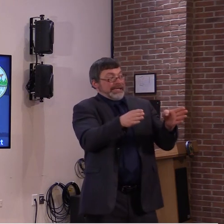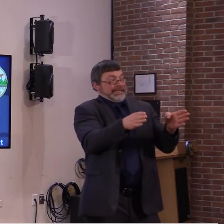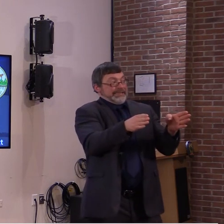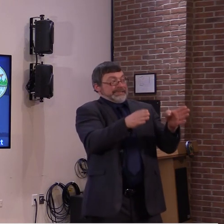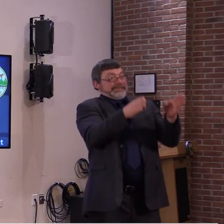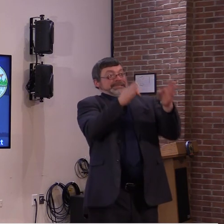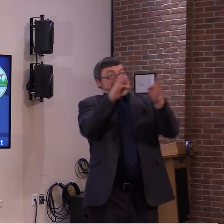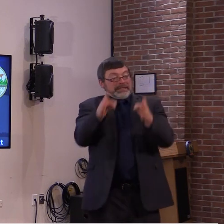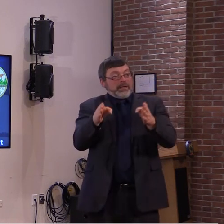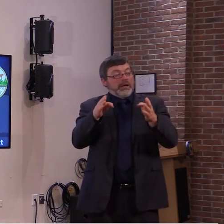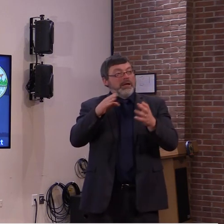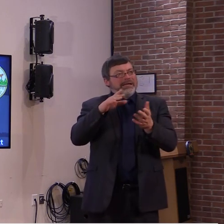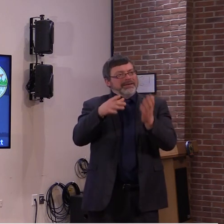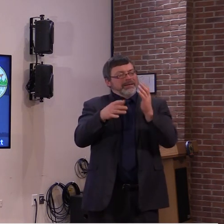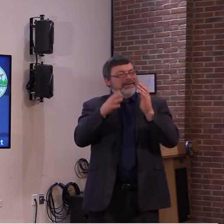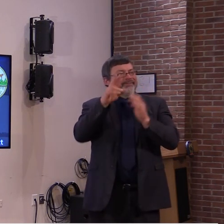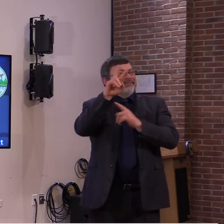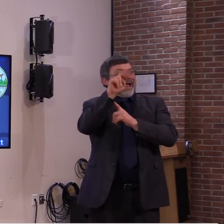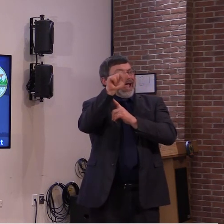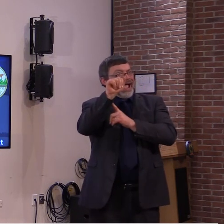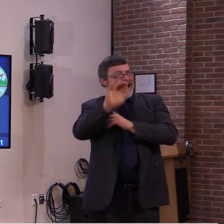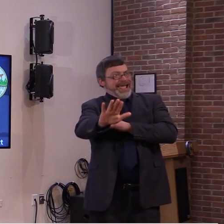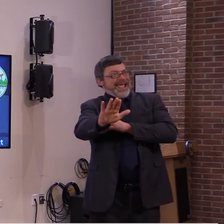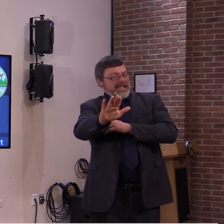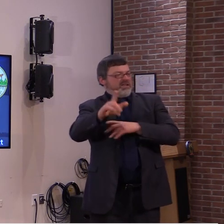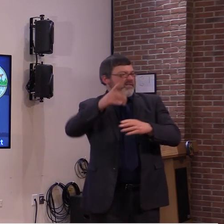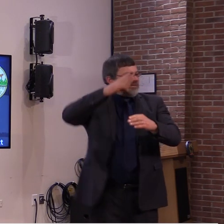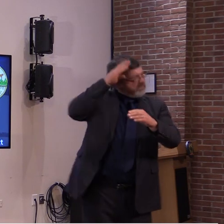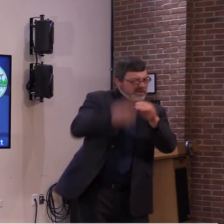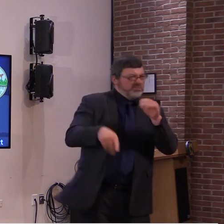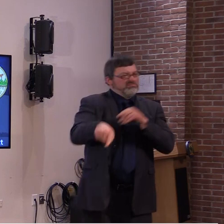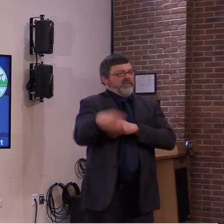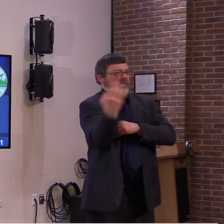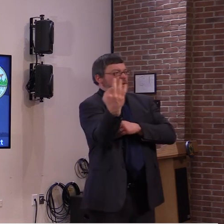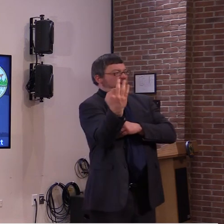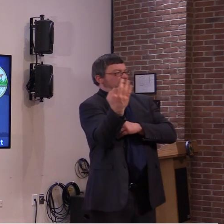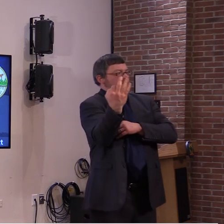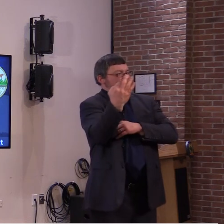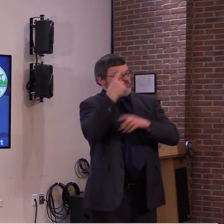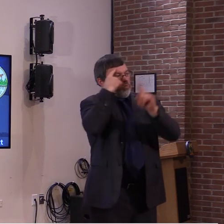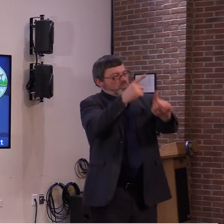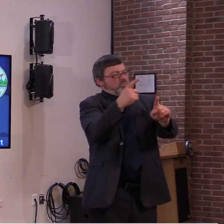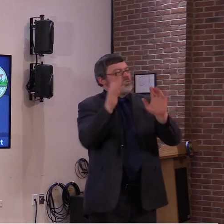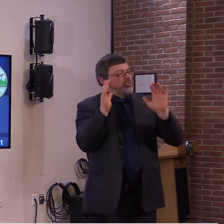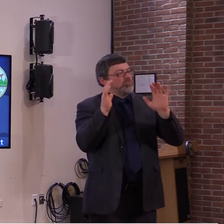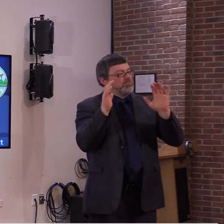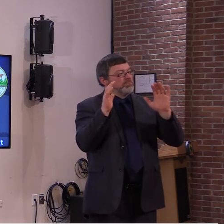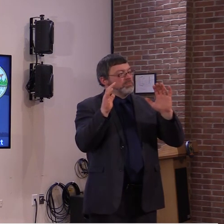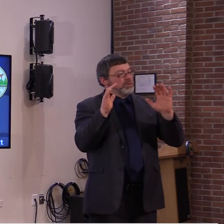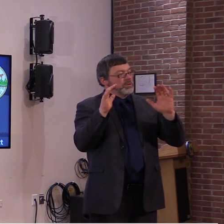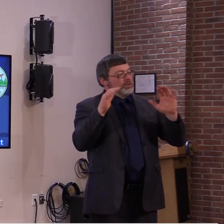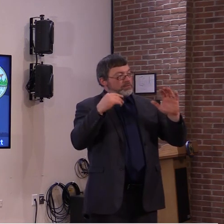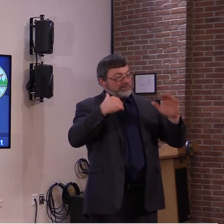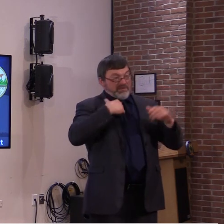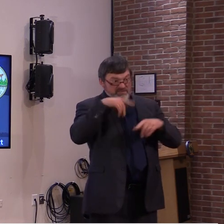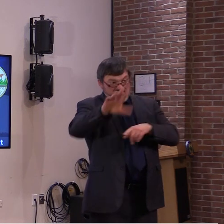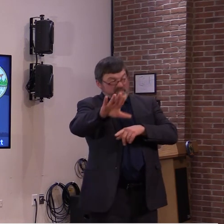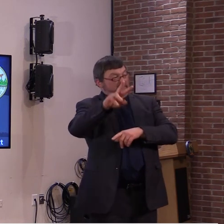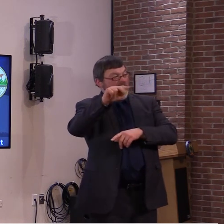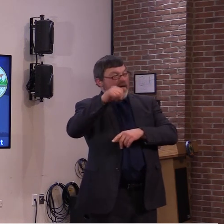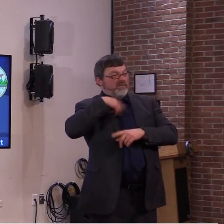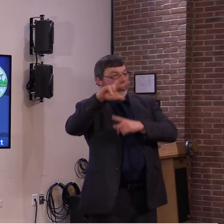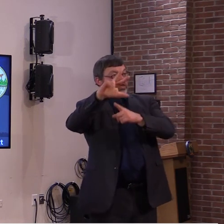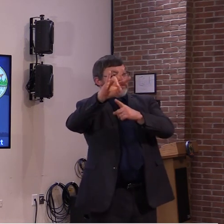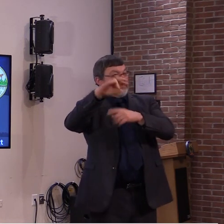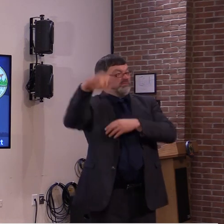We have 37 in the state. We anticipate to have those finished this week, and we hope to have the residential care